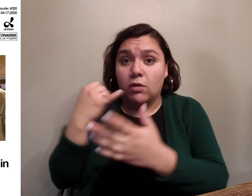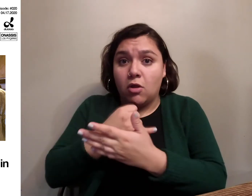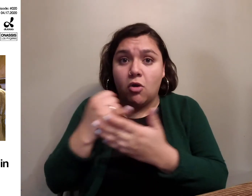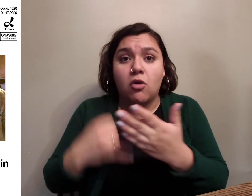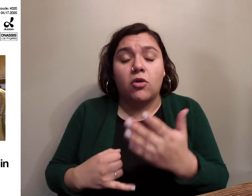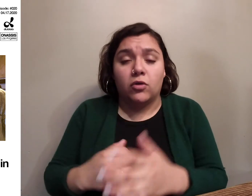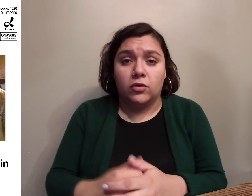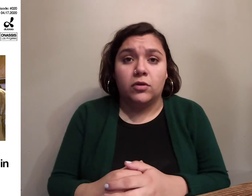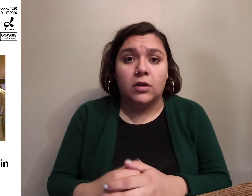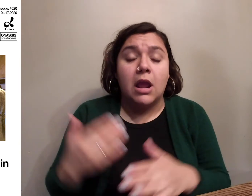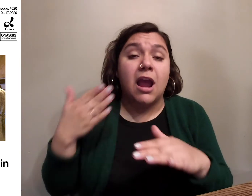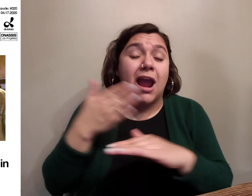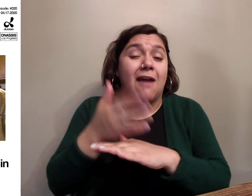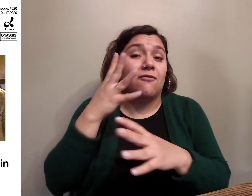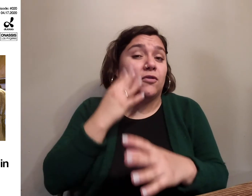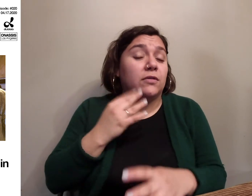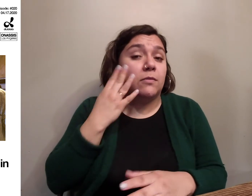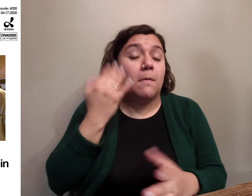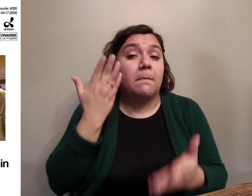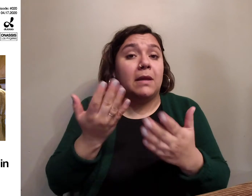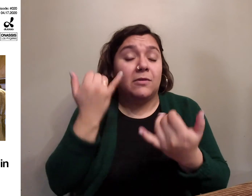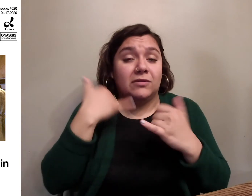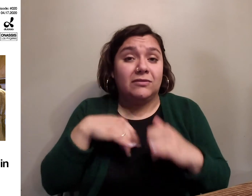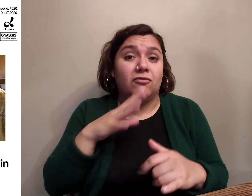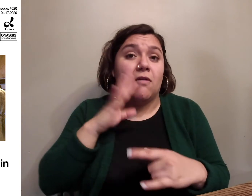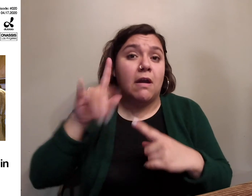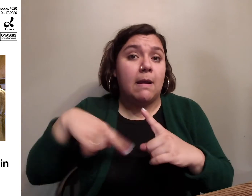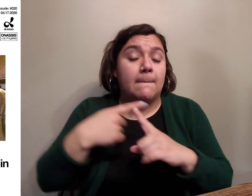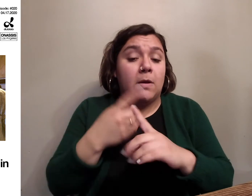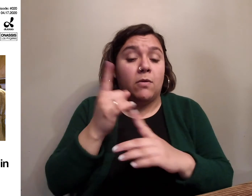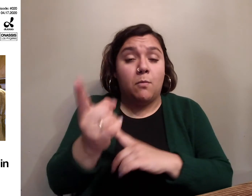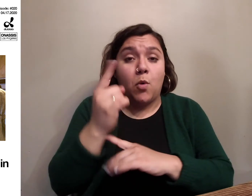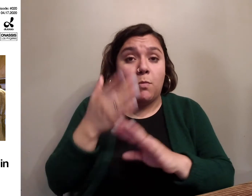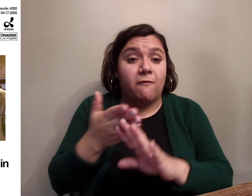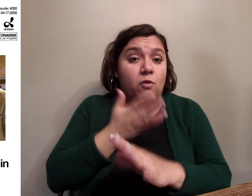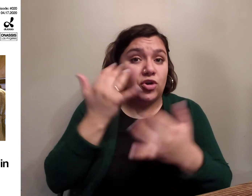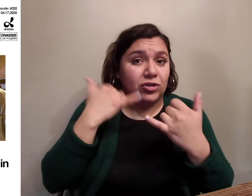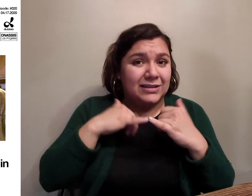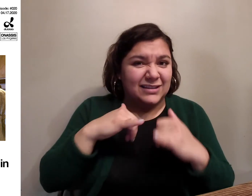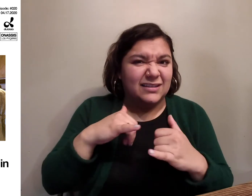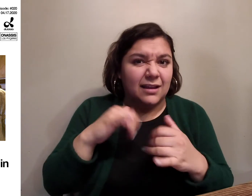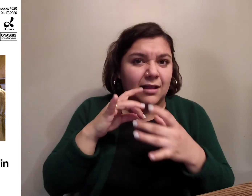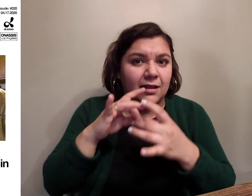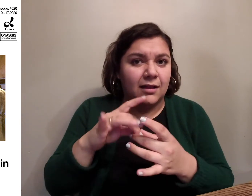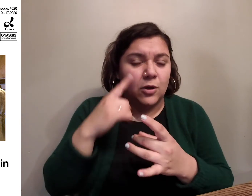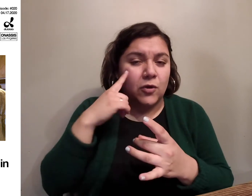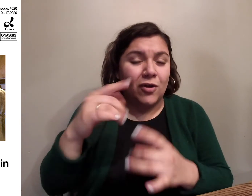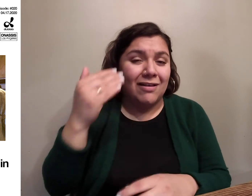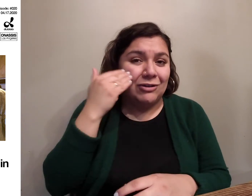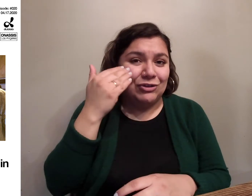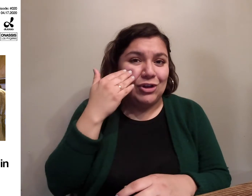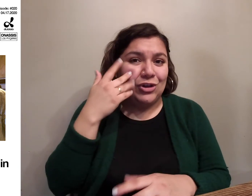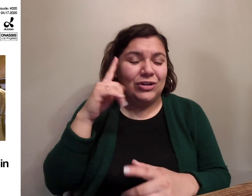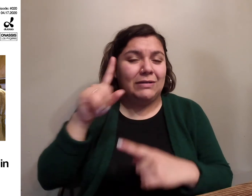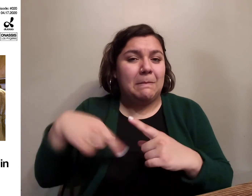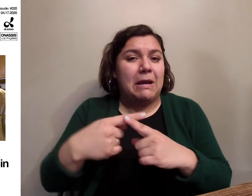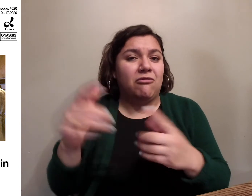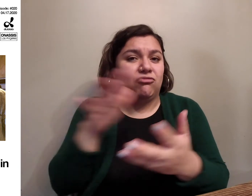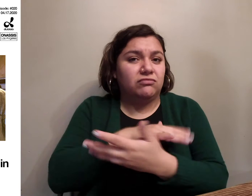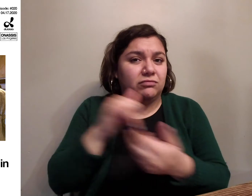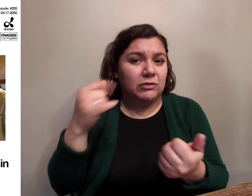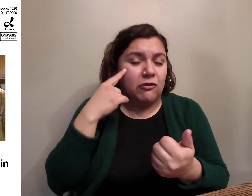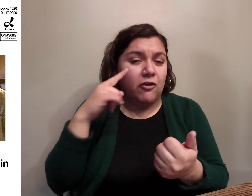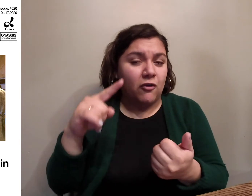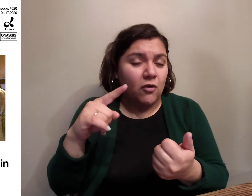if you are referring to a moment before, you're still colored by the knowledge of this devastation that's occurring without a